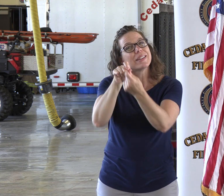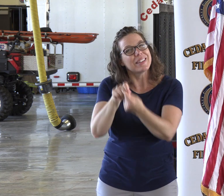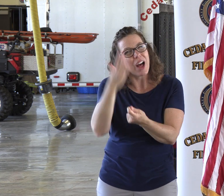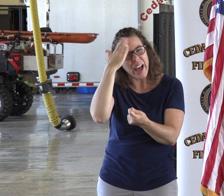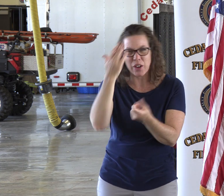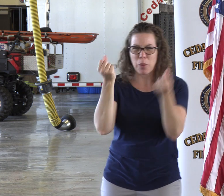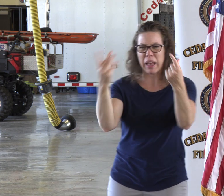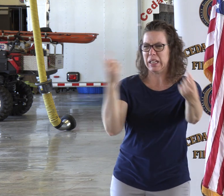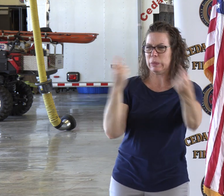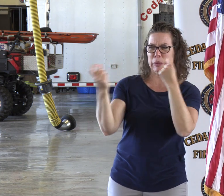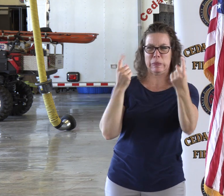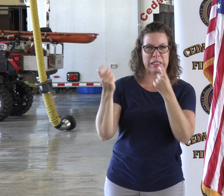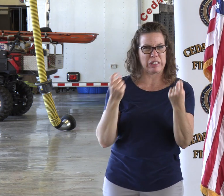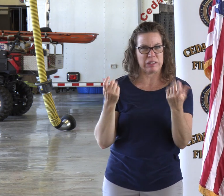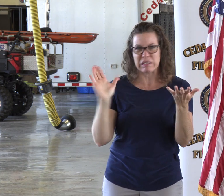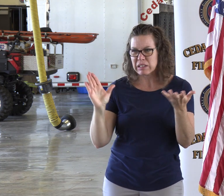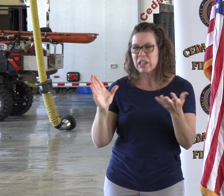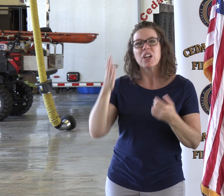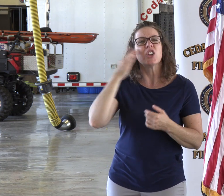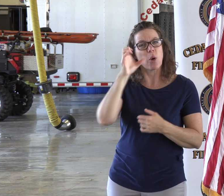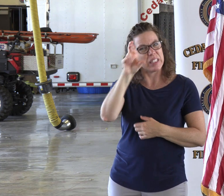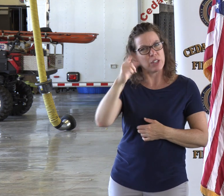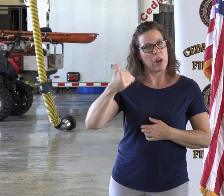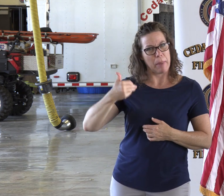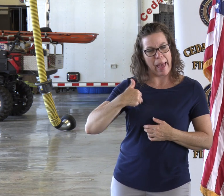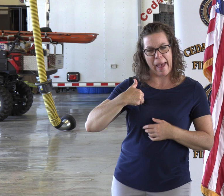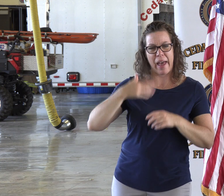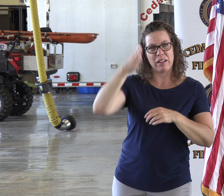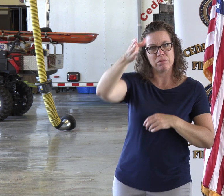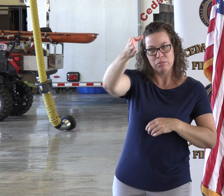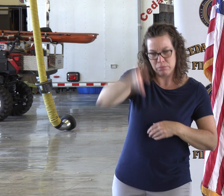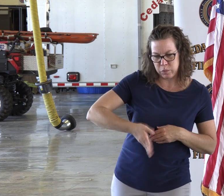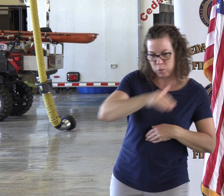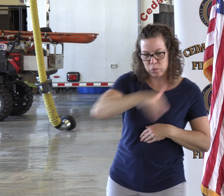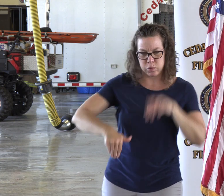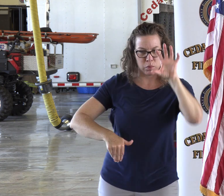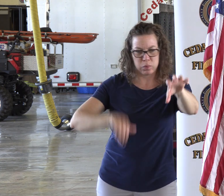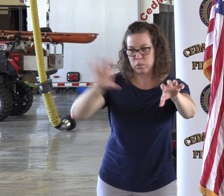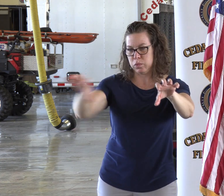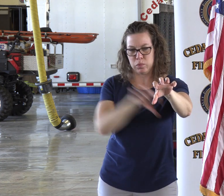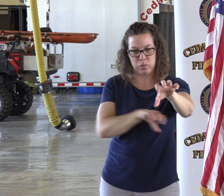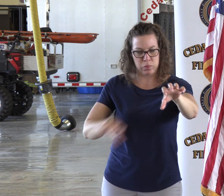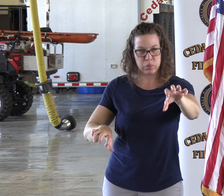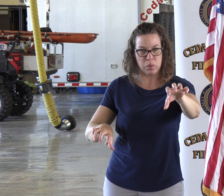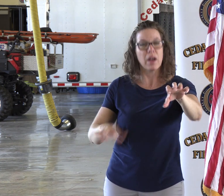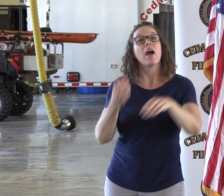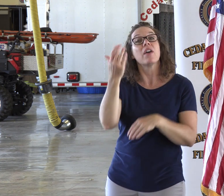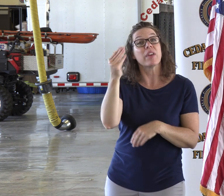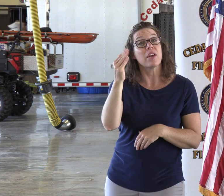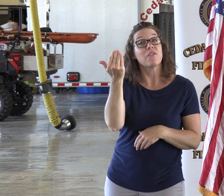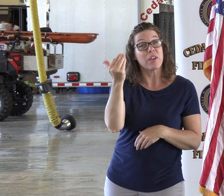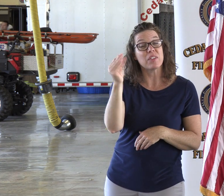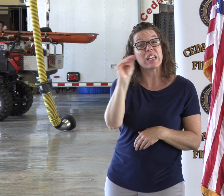there's been questions about the various quadrants of our fine city, the impacts. Of those 15,000, about 33%